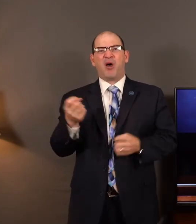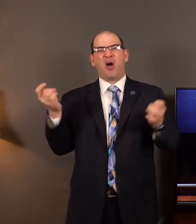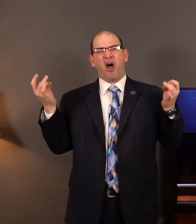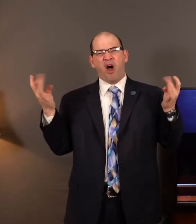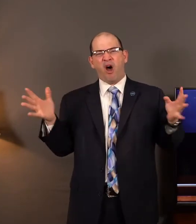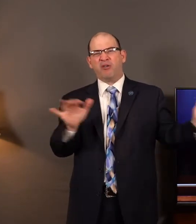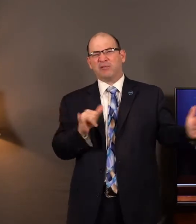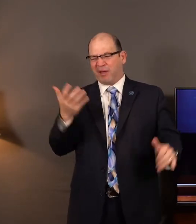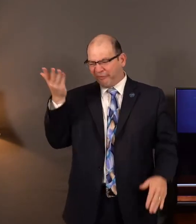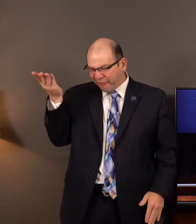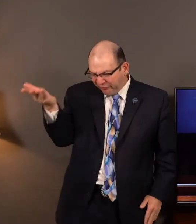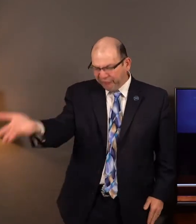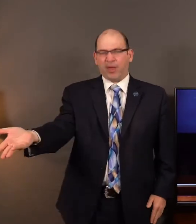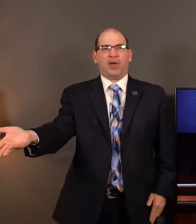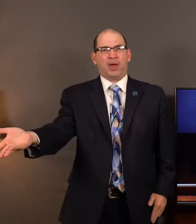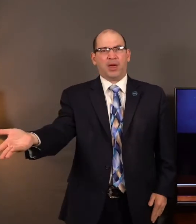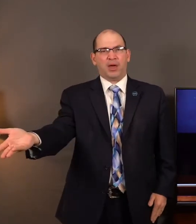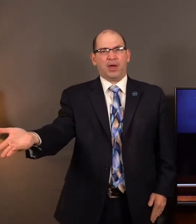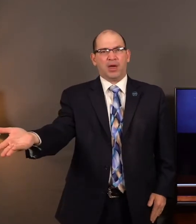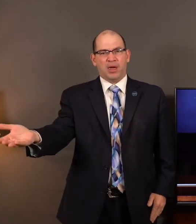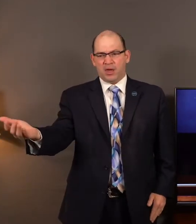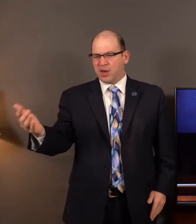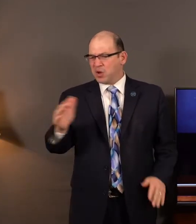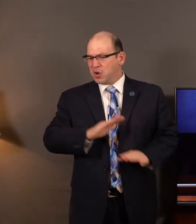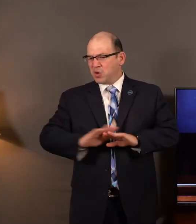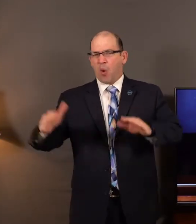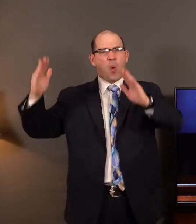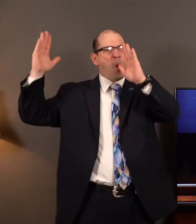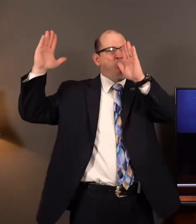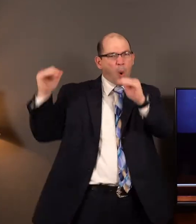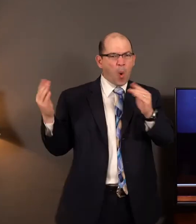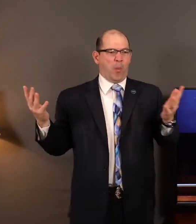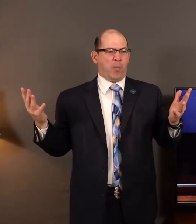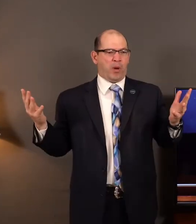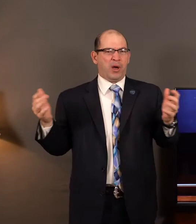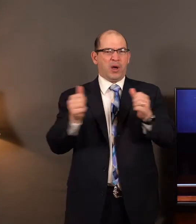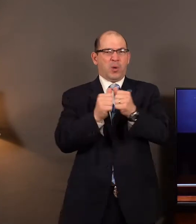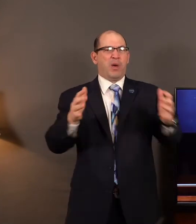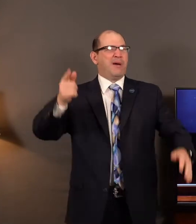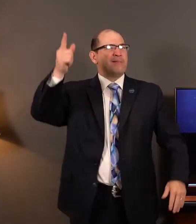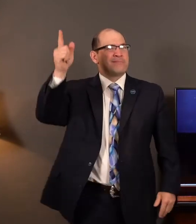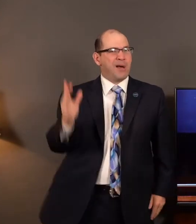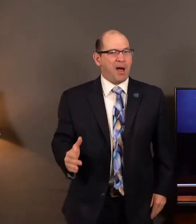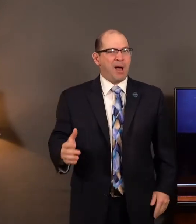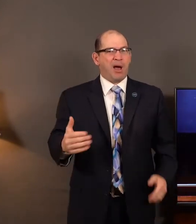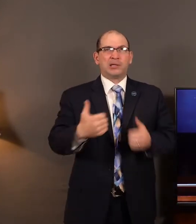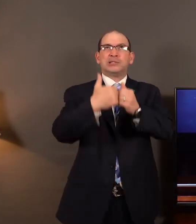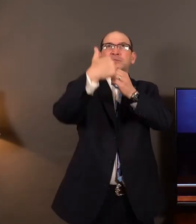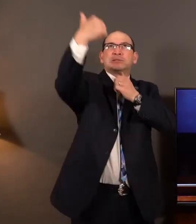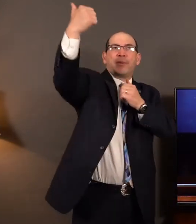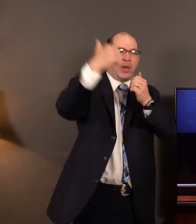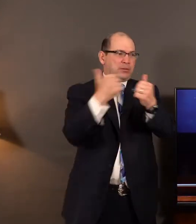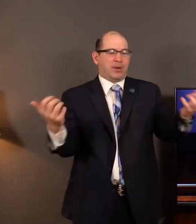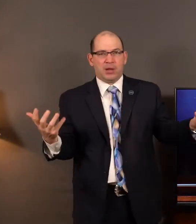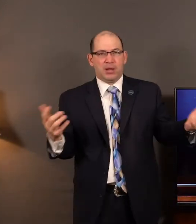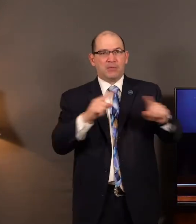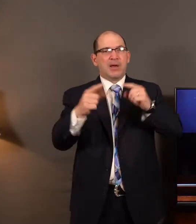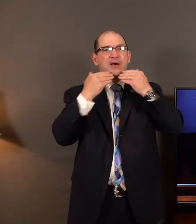sitting among the dead. And having no hope. And without God in this world. But I don't know about you. I'm so thankful for the day